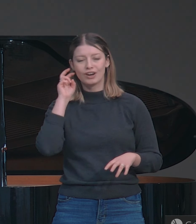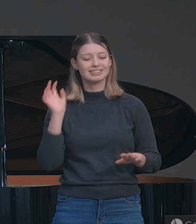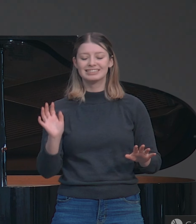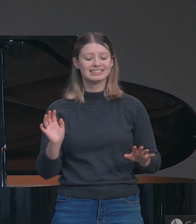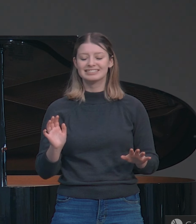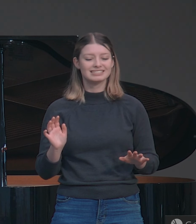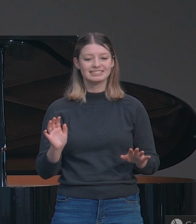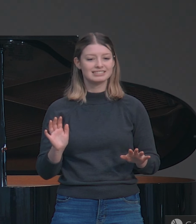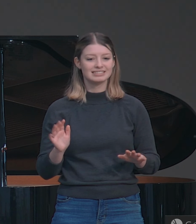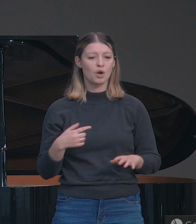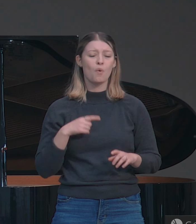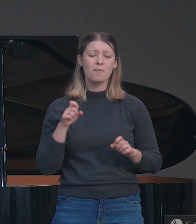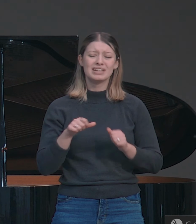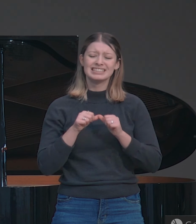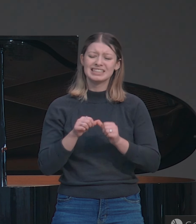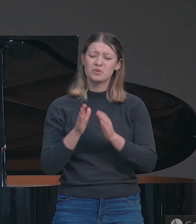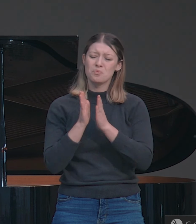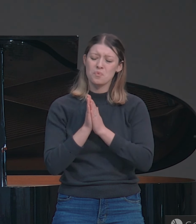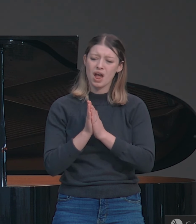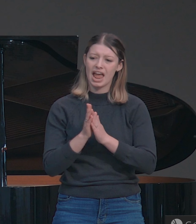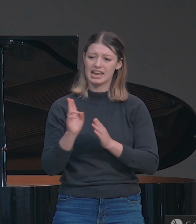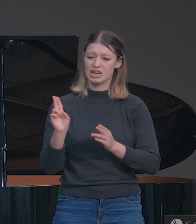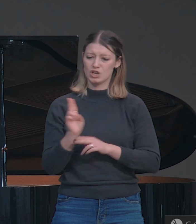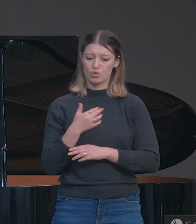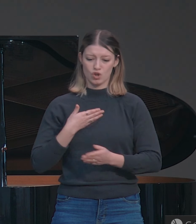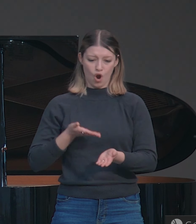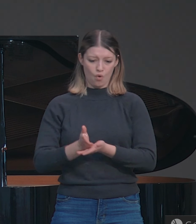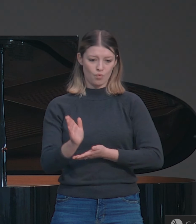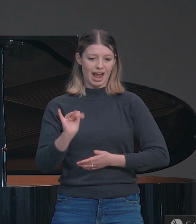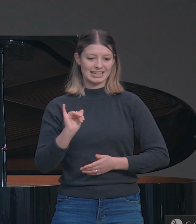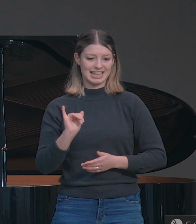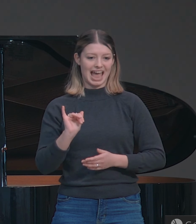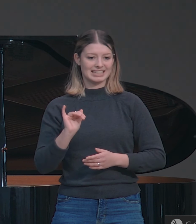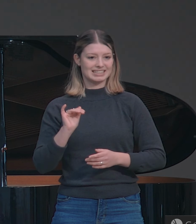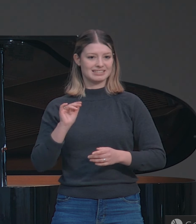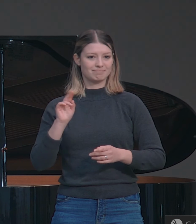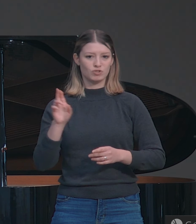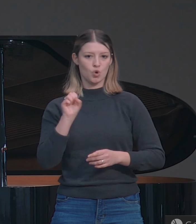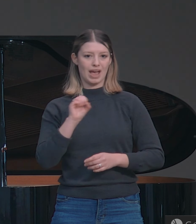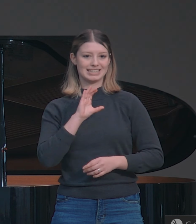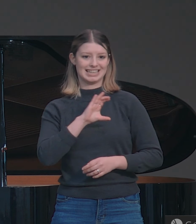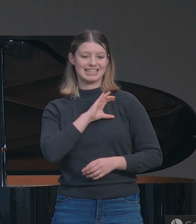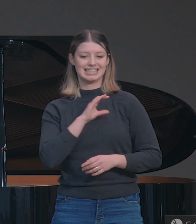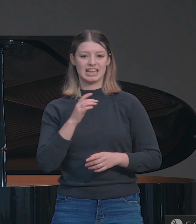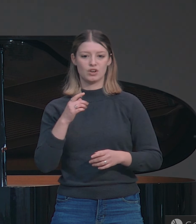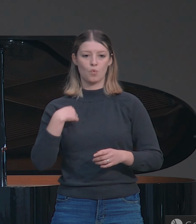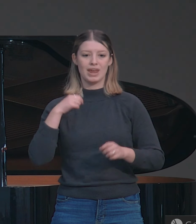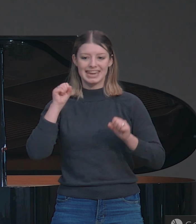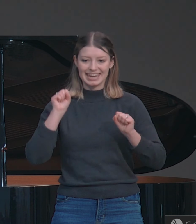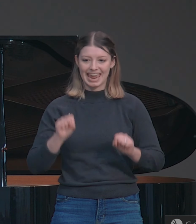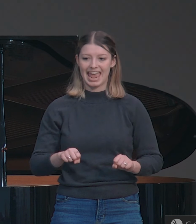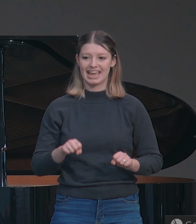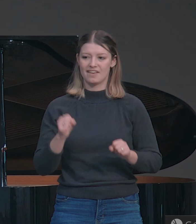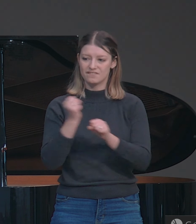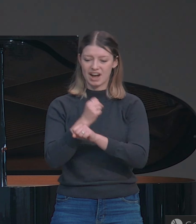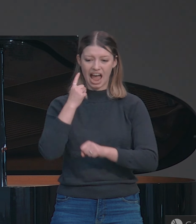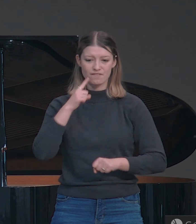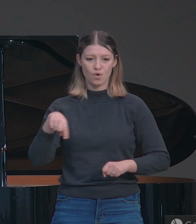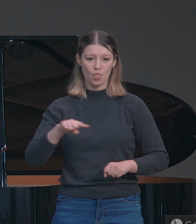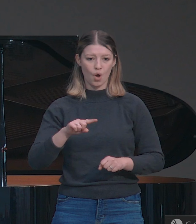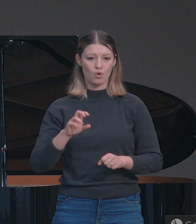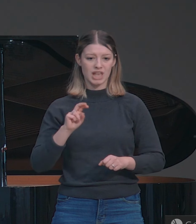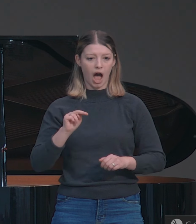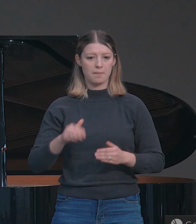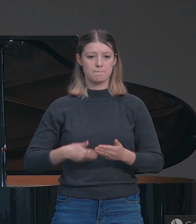We must continue to pray and use our rights as citizens to fight for this group that is utterly powerless.